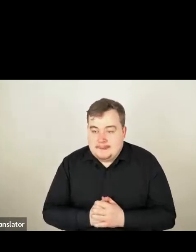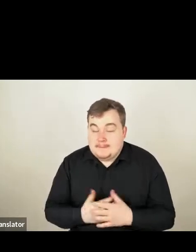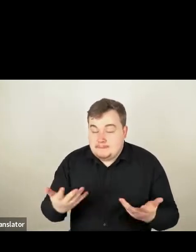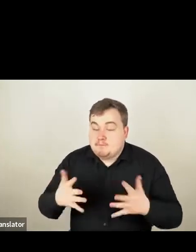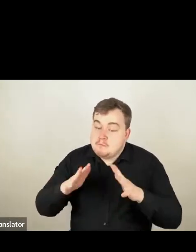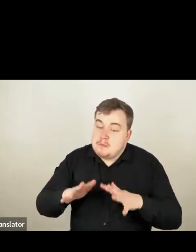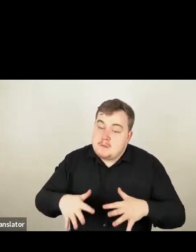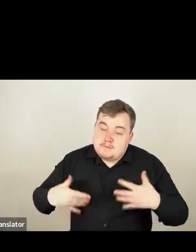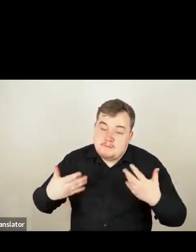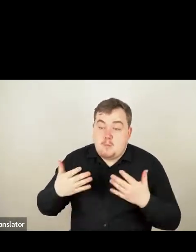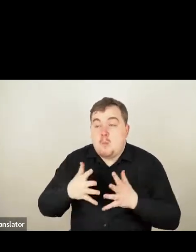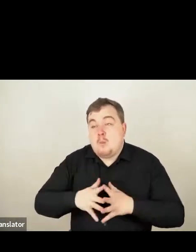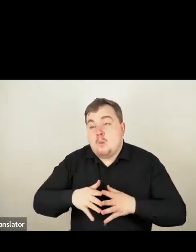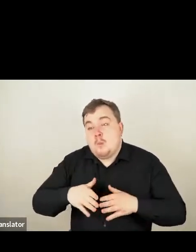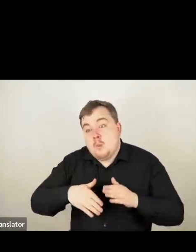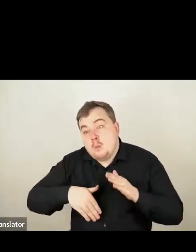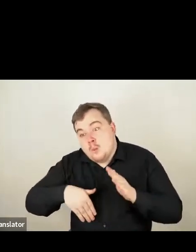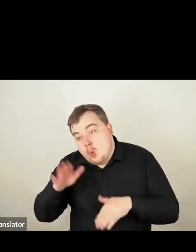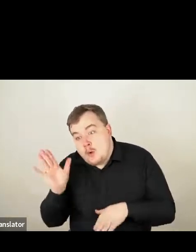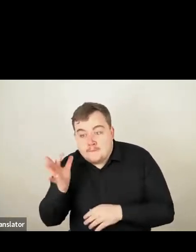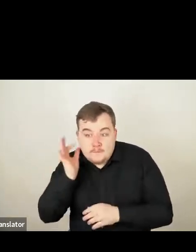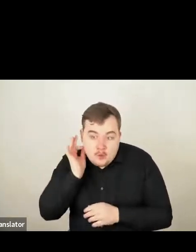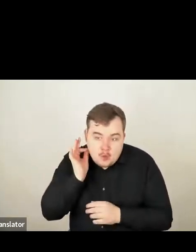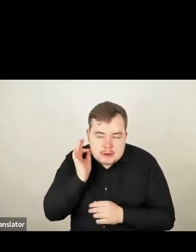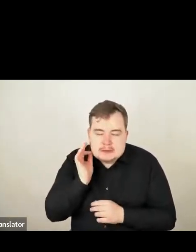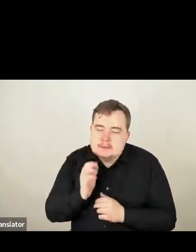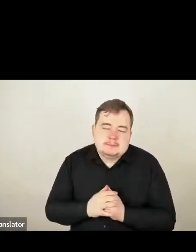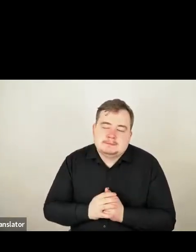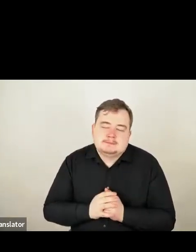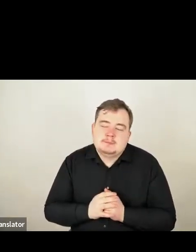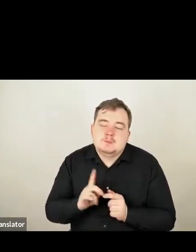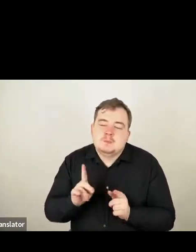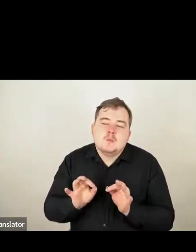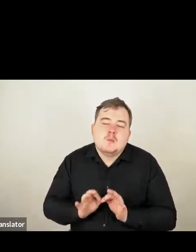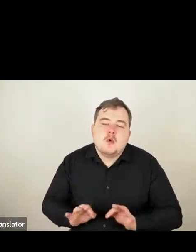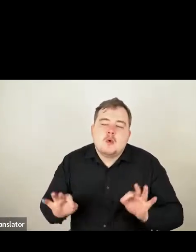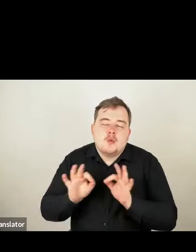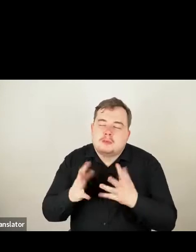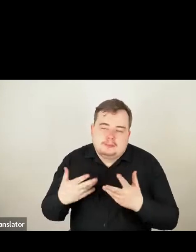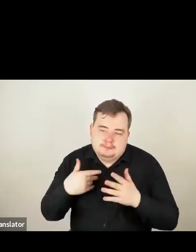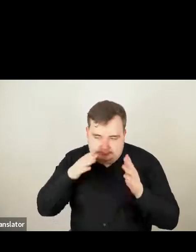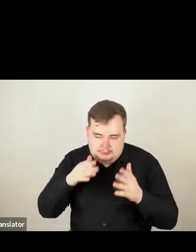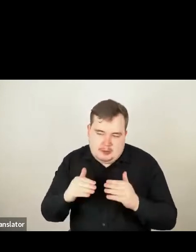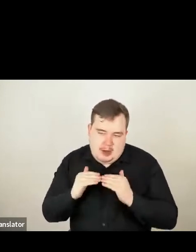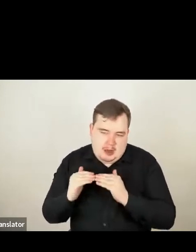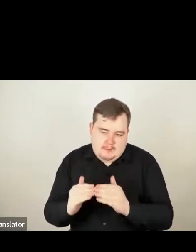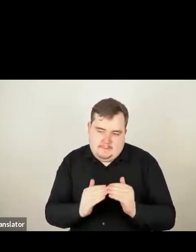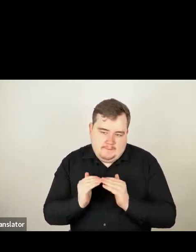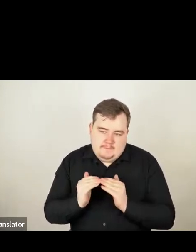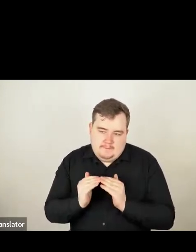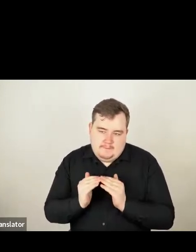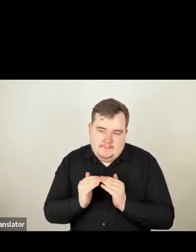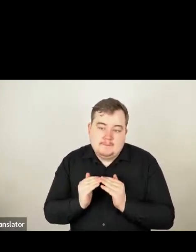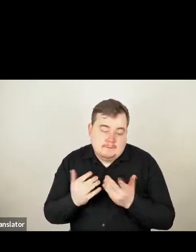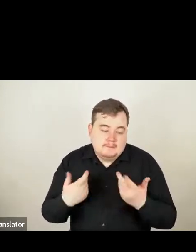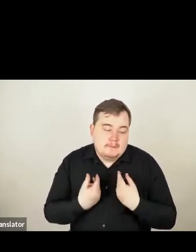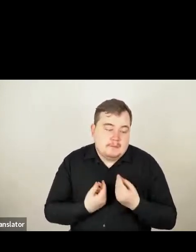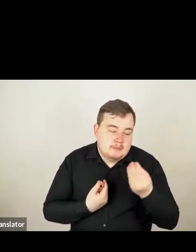The importance of having more women in parliament is to empower these women to